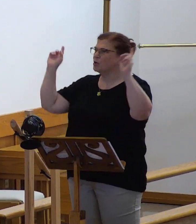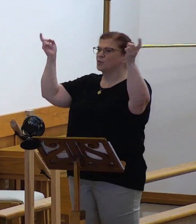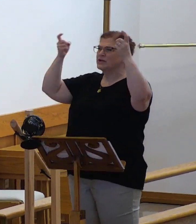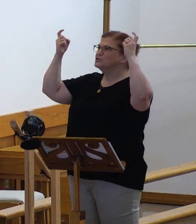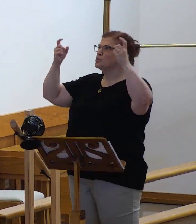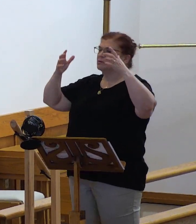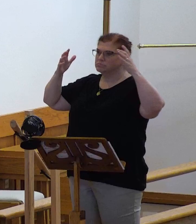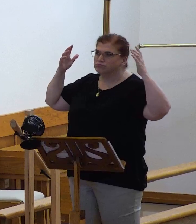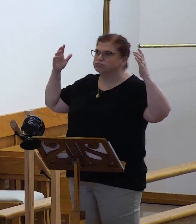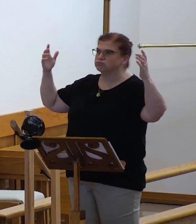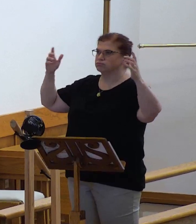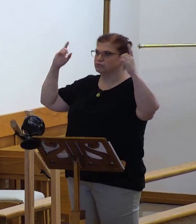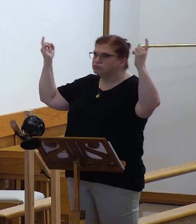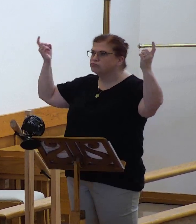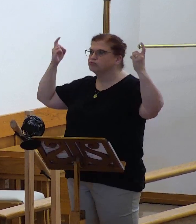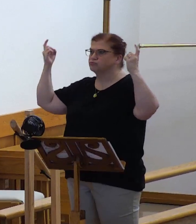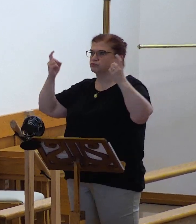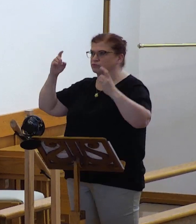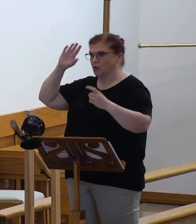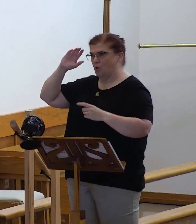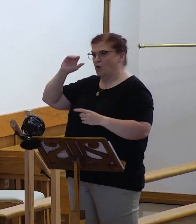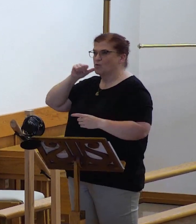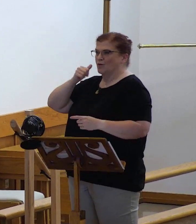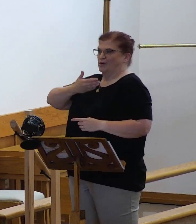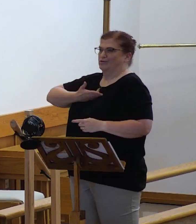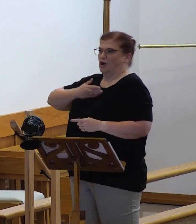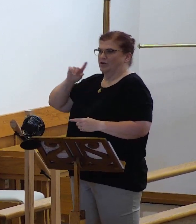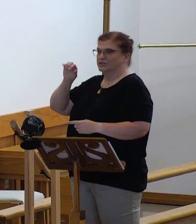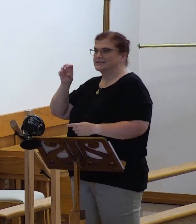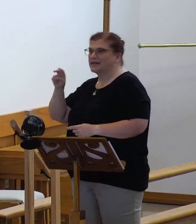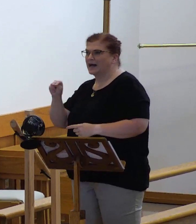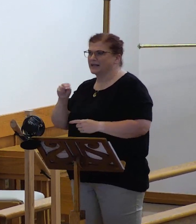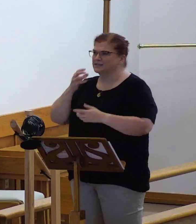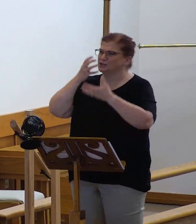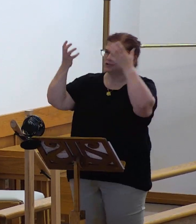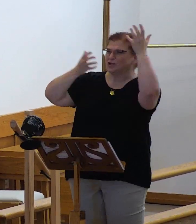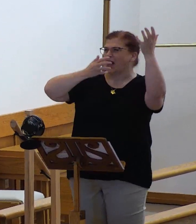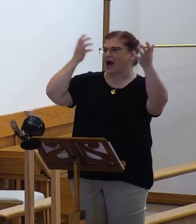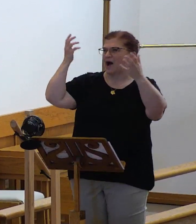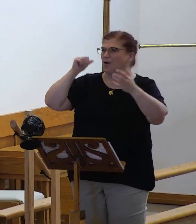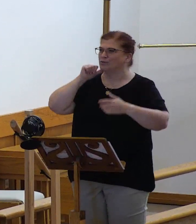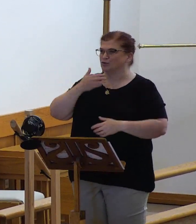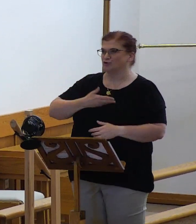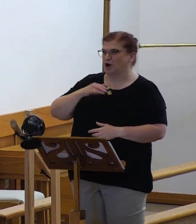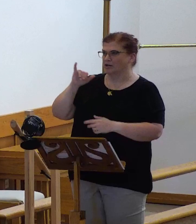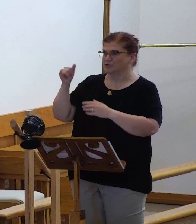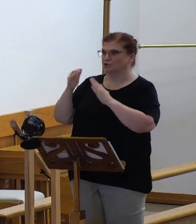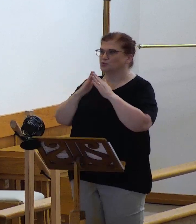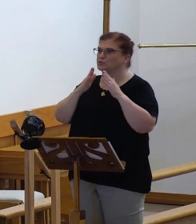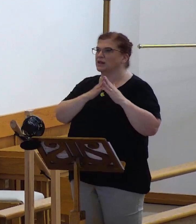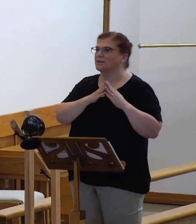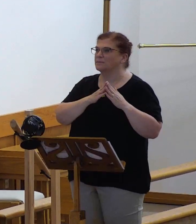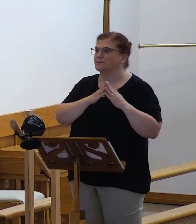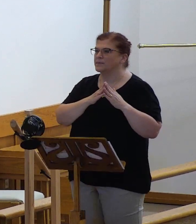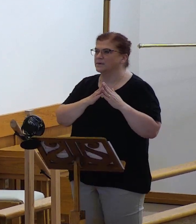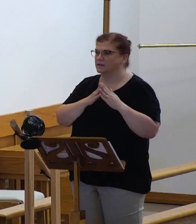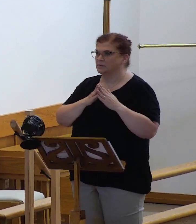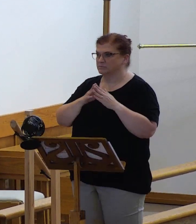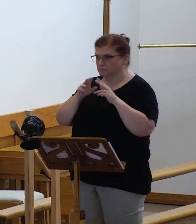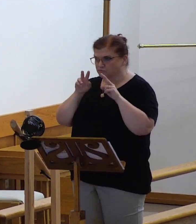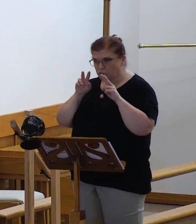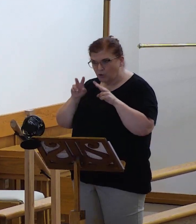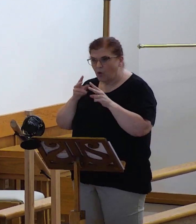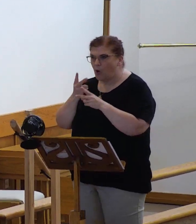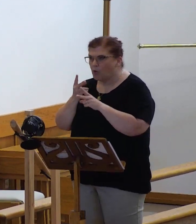Rejoice greatly, O daughter Zion. Shout aloud, O daughter Jerusalem.